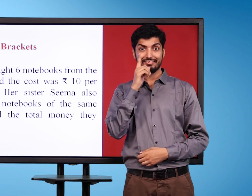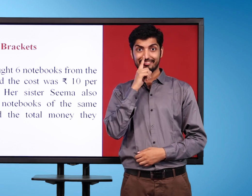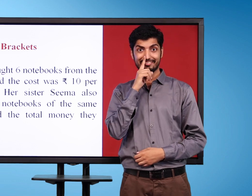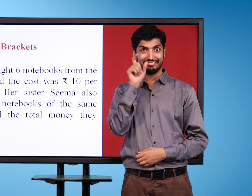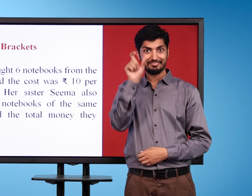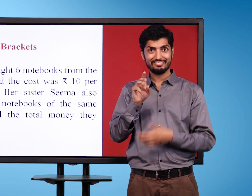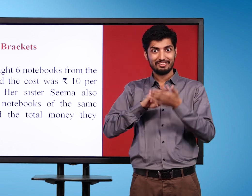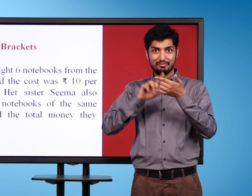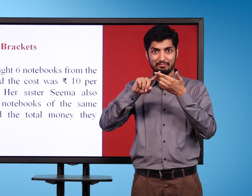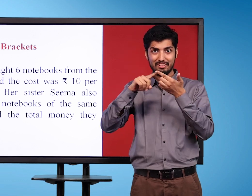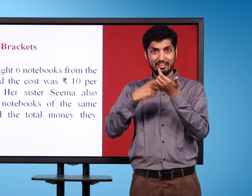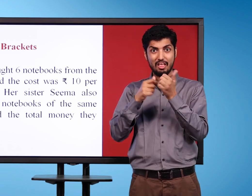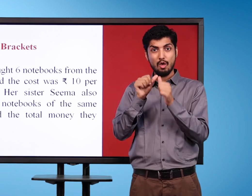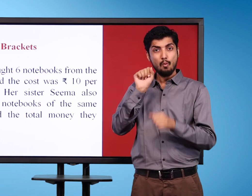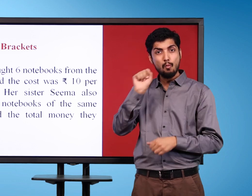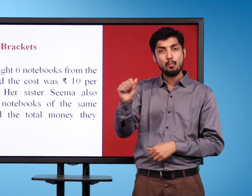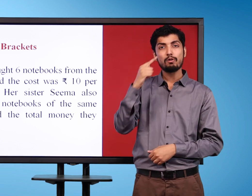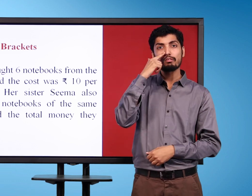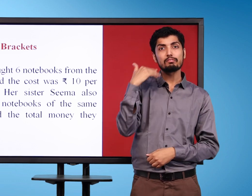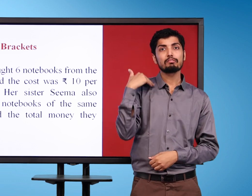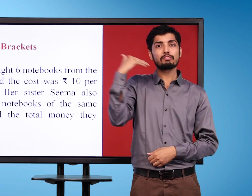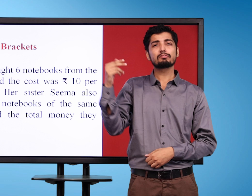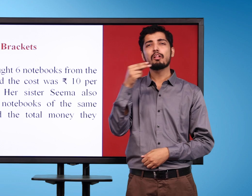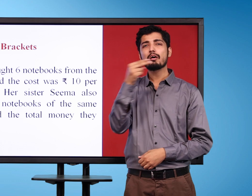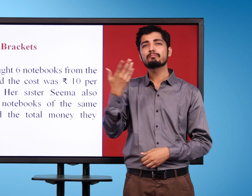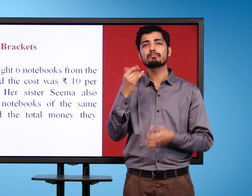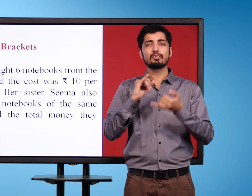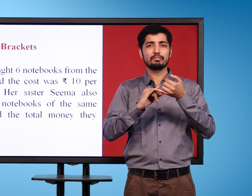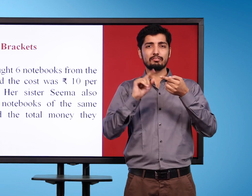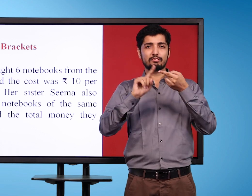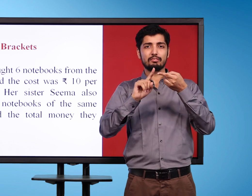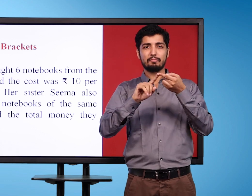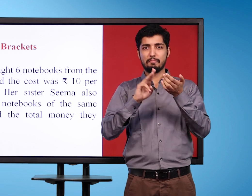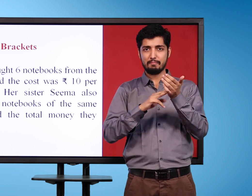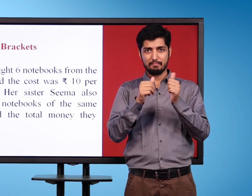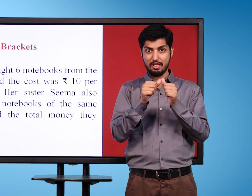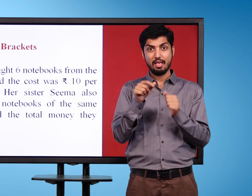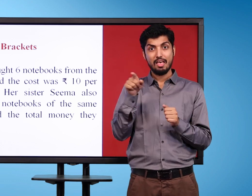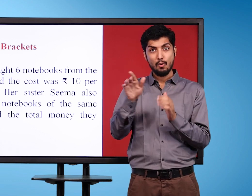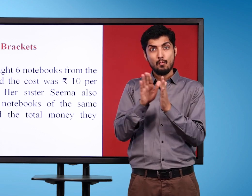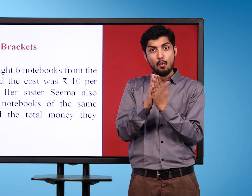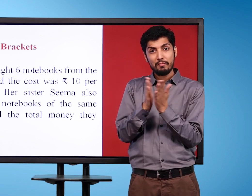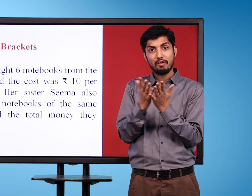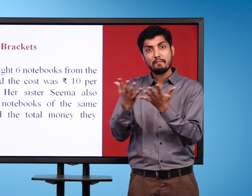Her sister Seema also bought 7 notebooks of the same type. Find the total money they